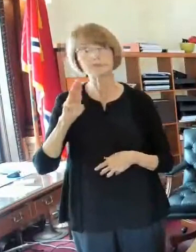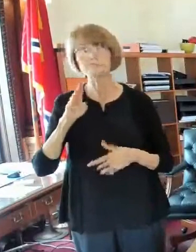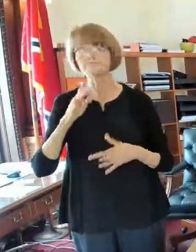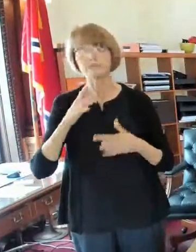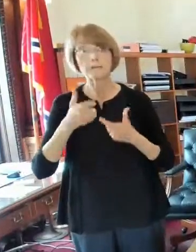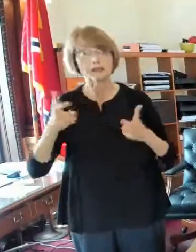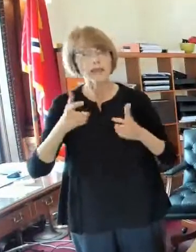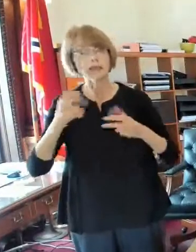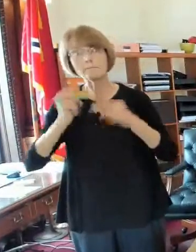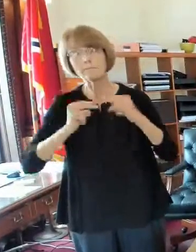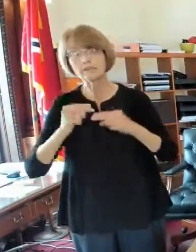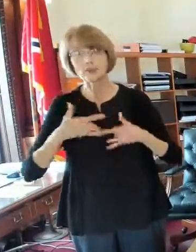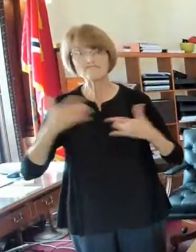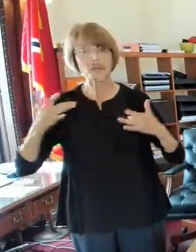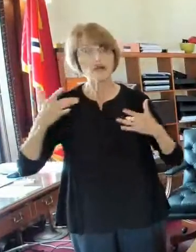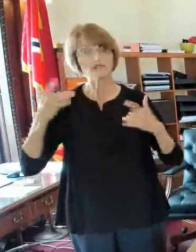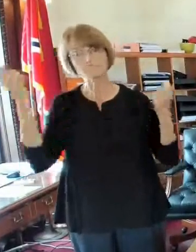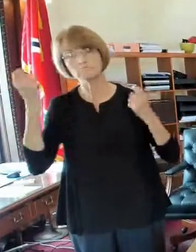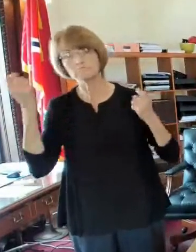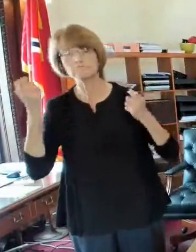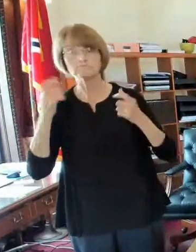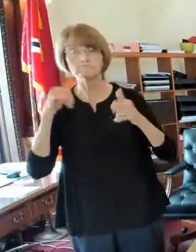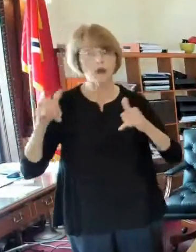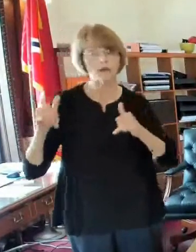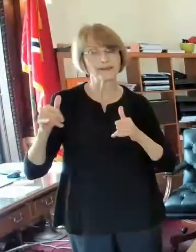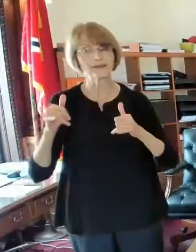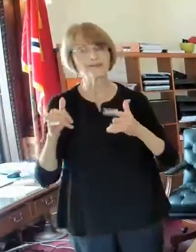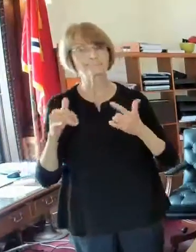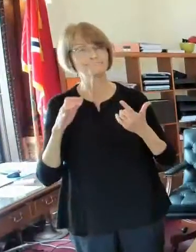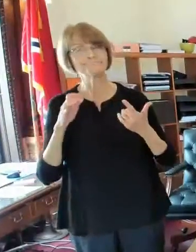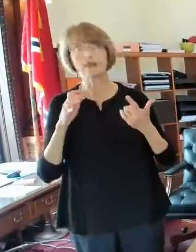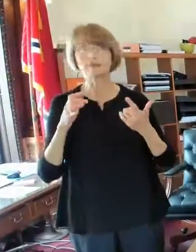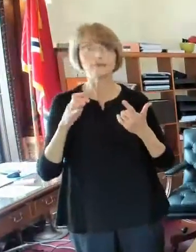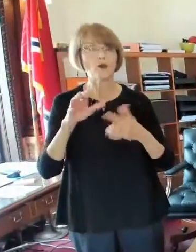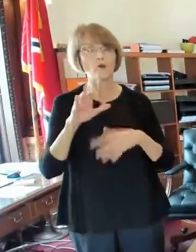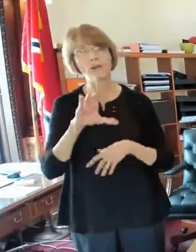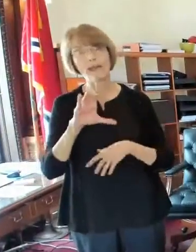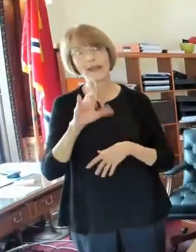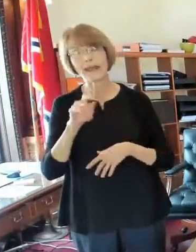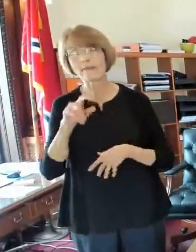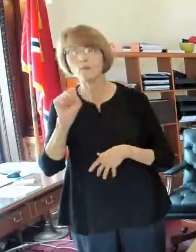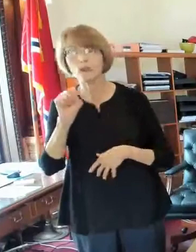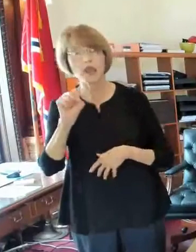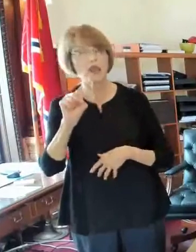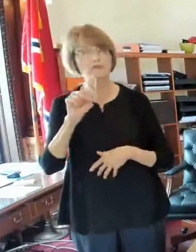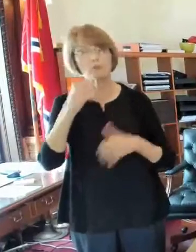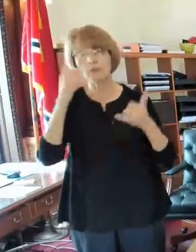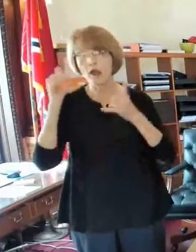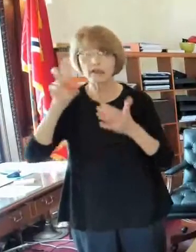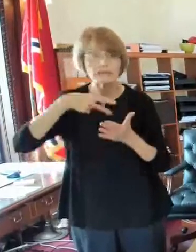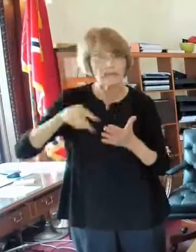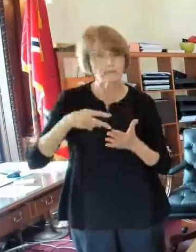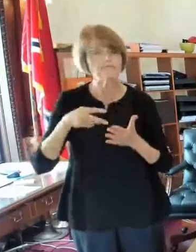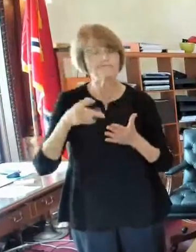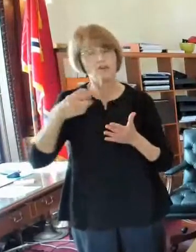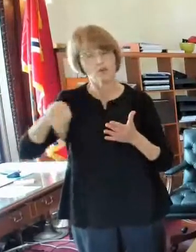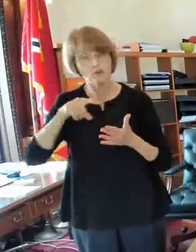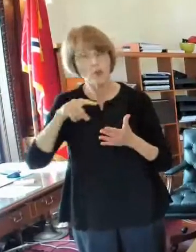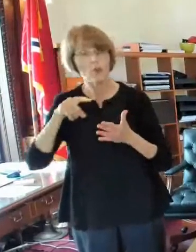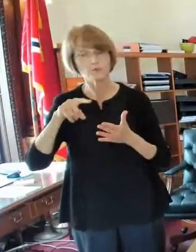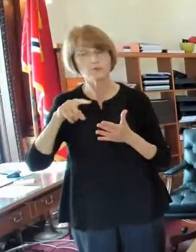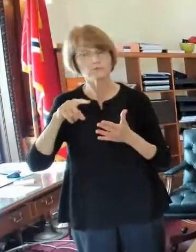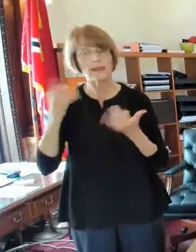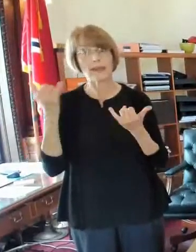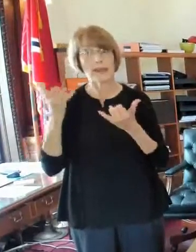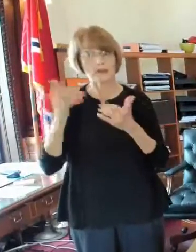taverns, cocktail lounges, cabarets, you know all the names for these. Those folks have to close at 11